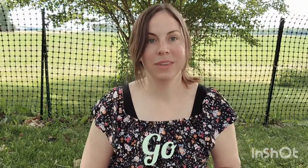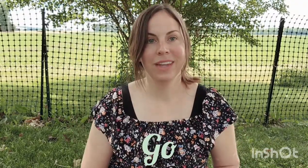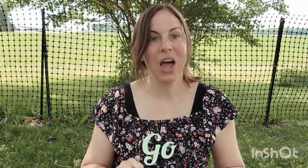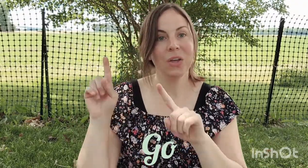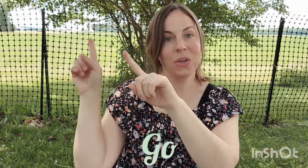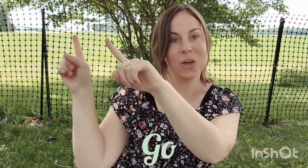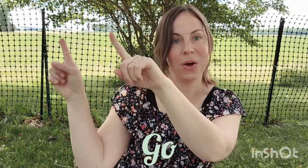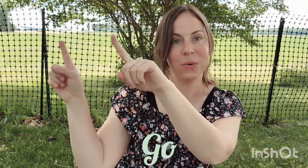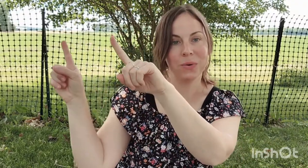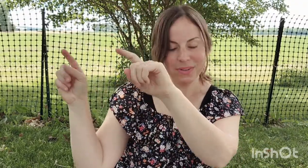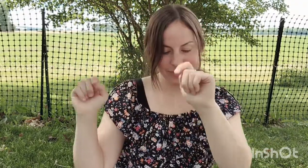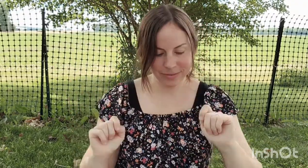Go.